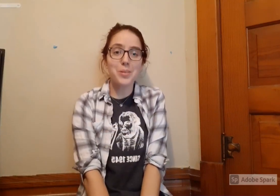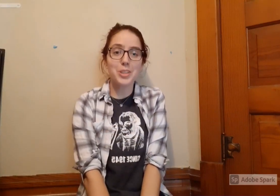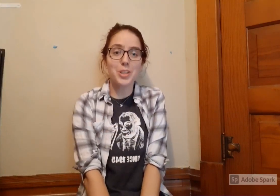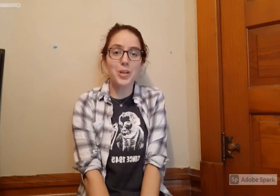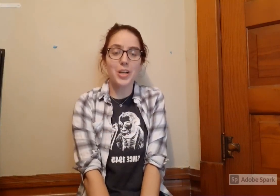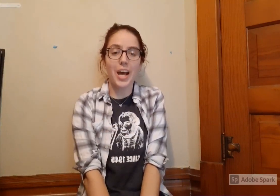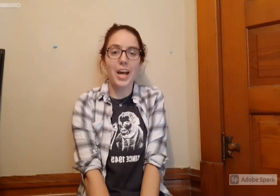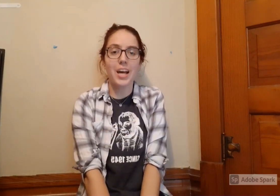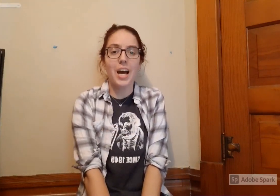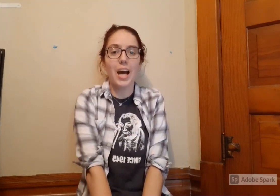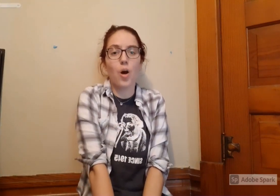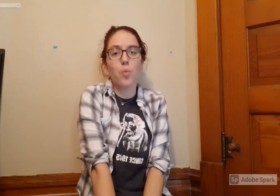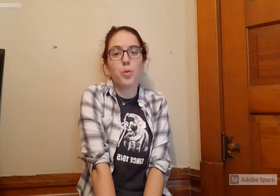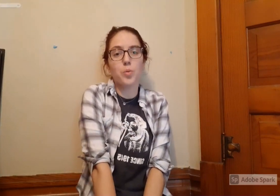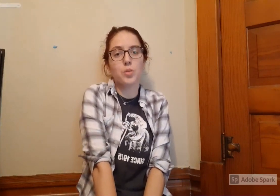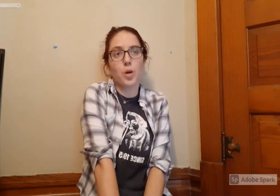show you today. I hope you start